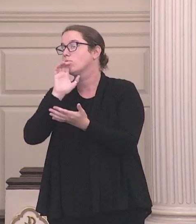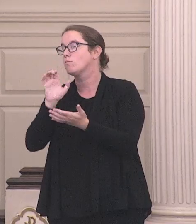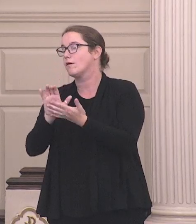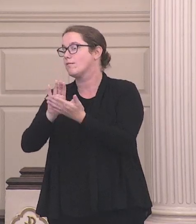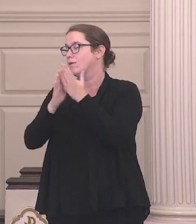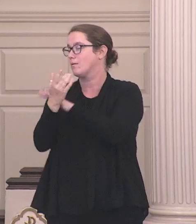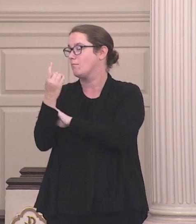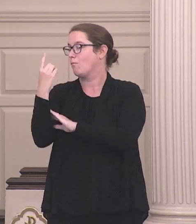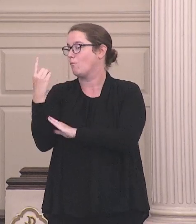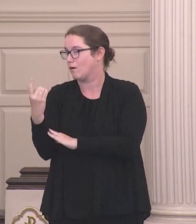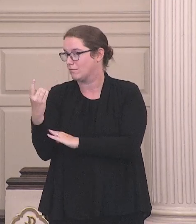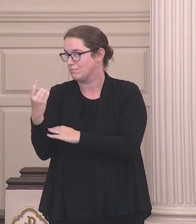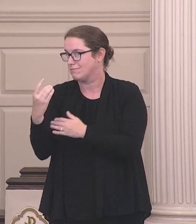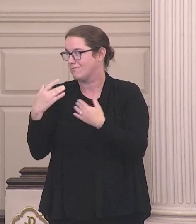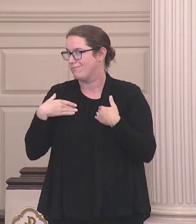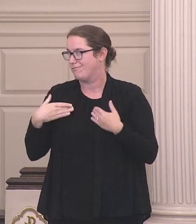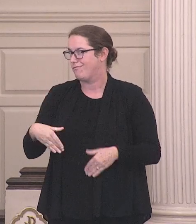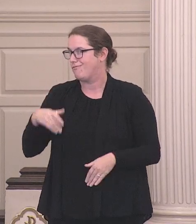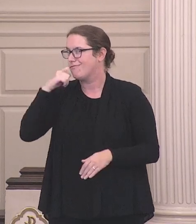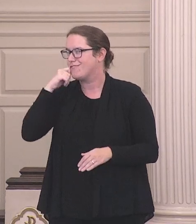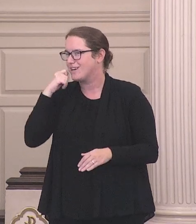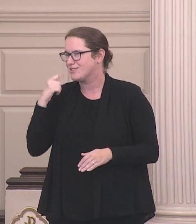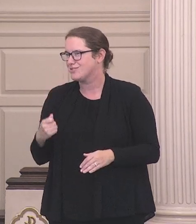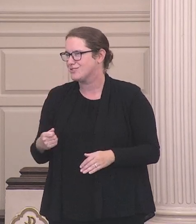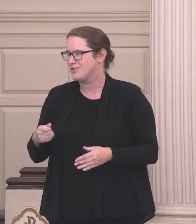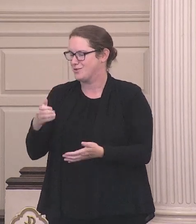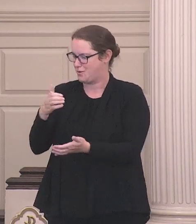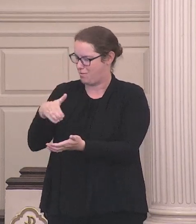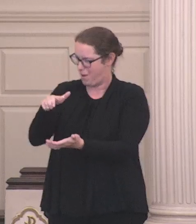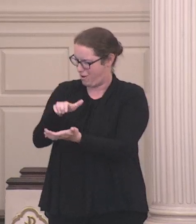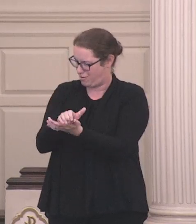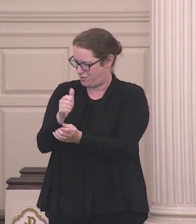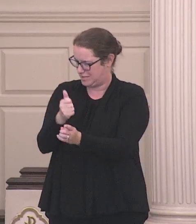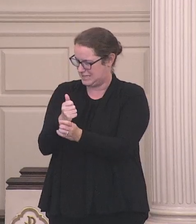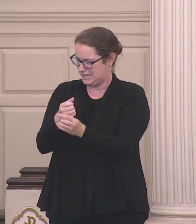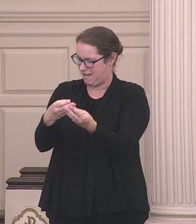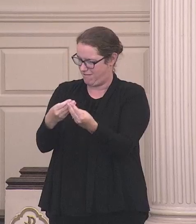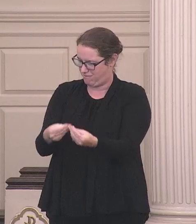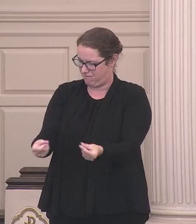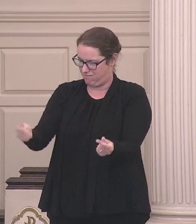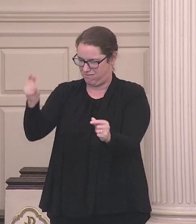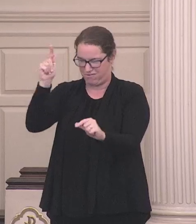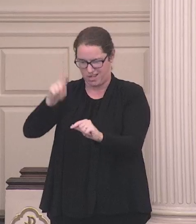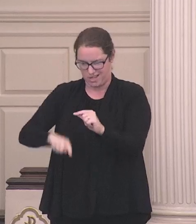marriage. Therefore, what God has joined together,